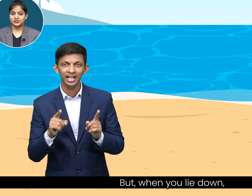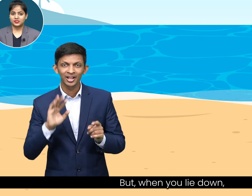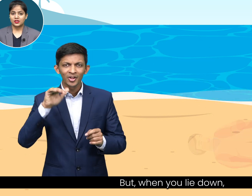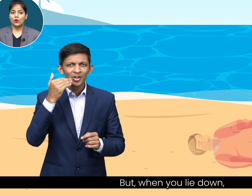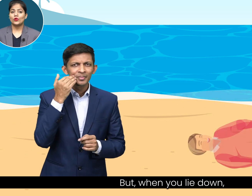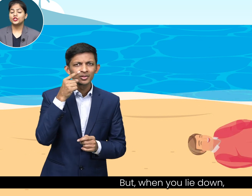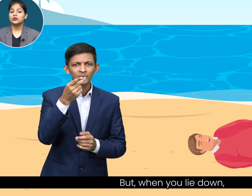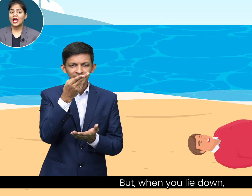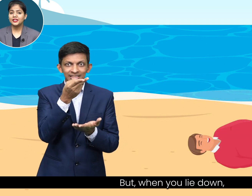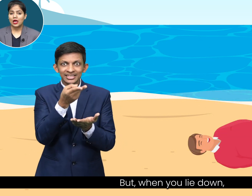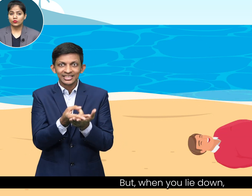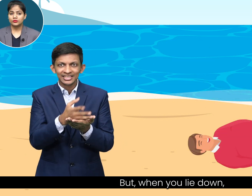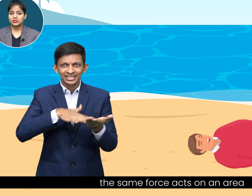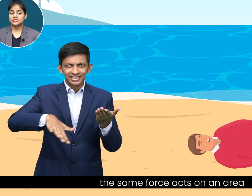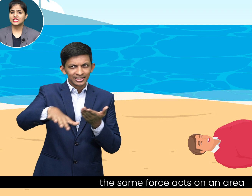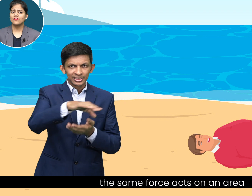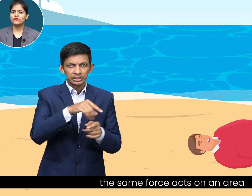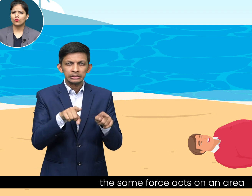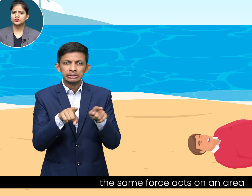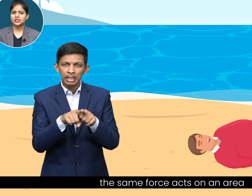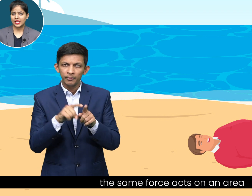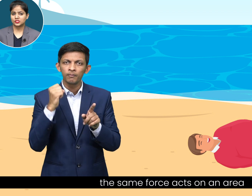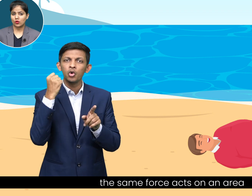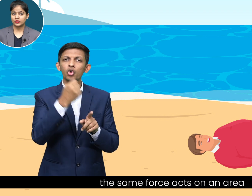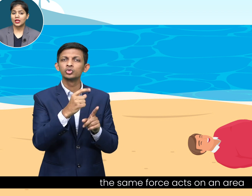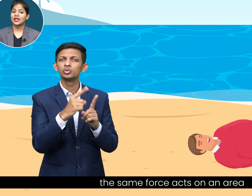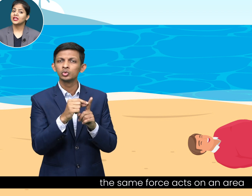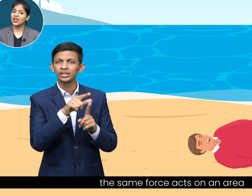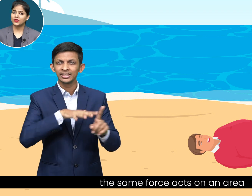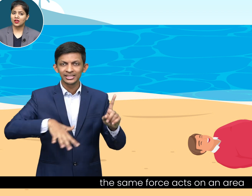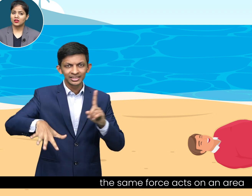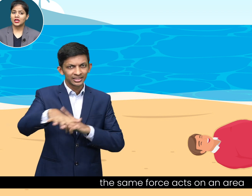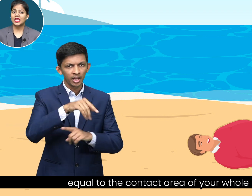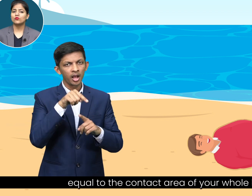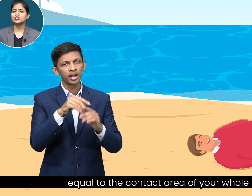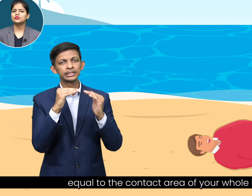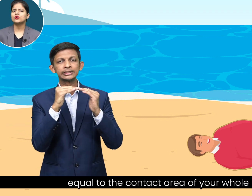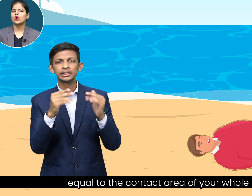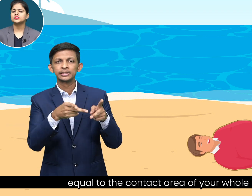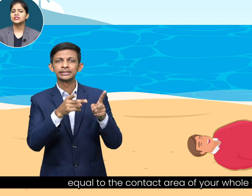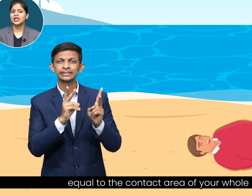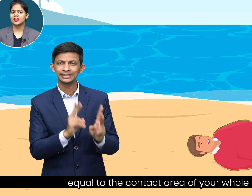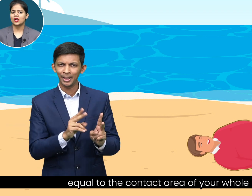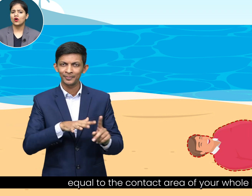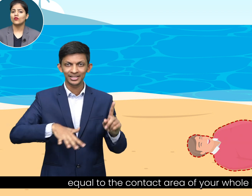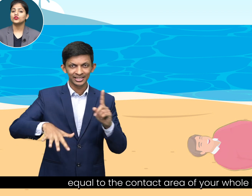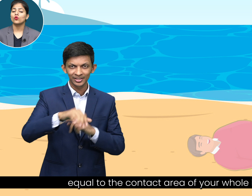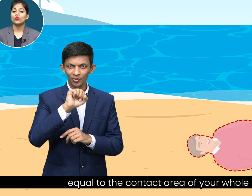But when you lie down, the same force acts on an area equal to the contact area of your whole